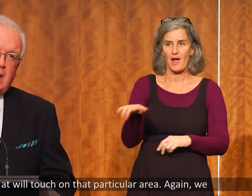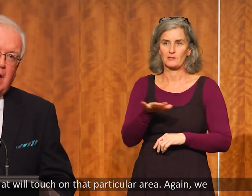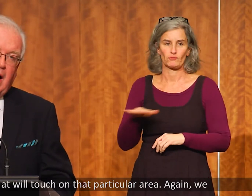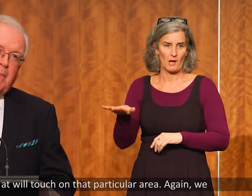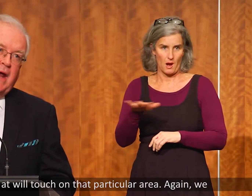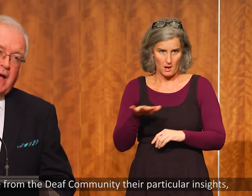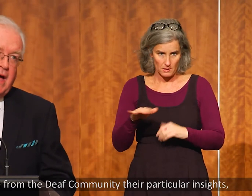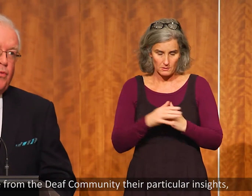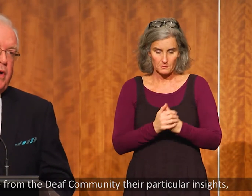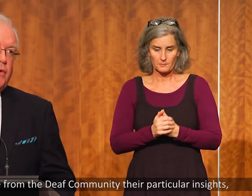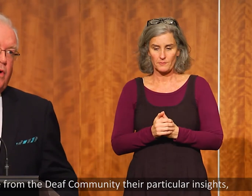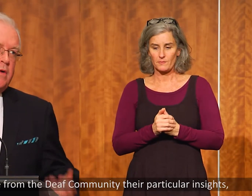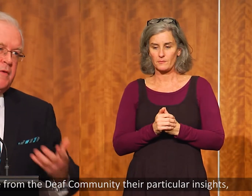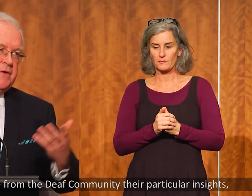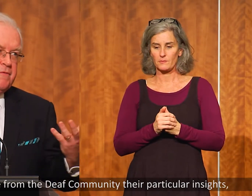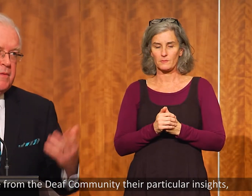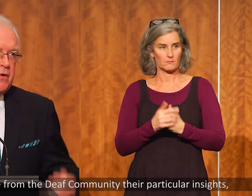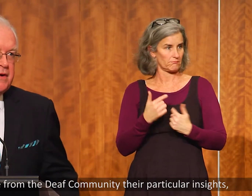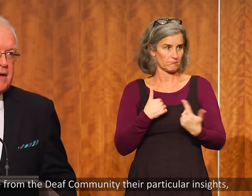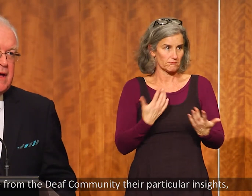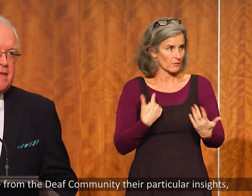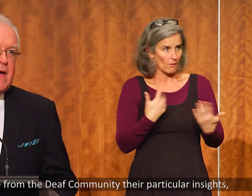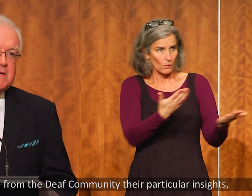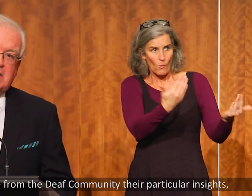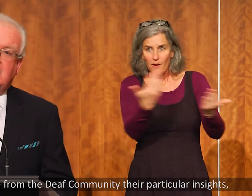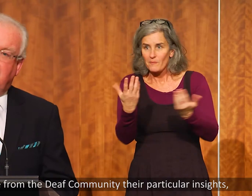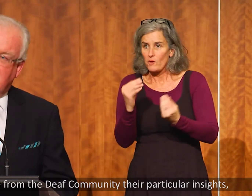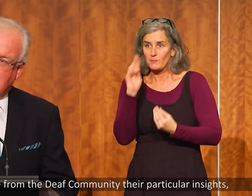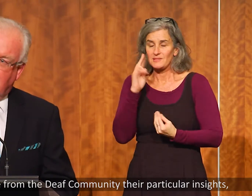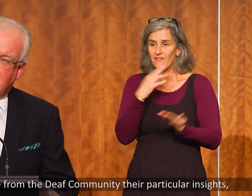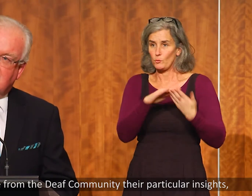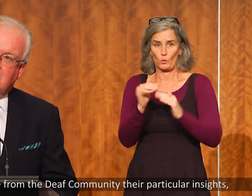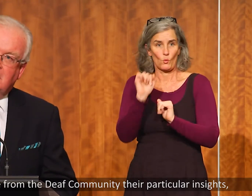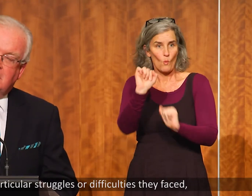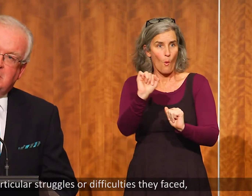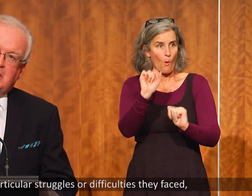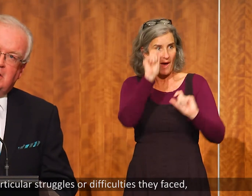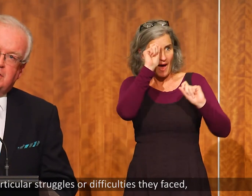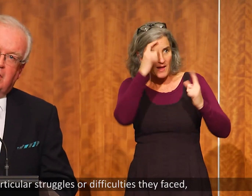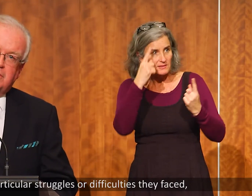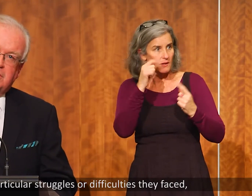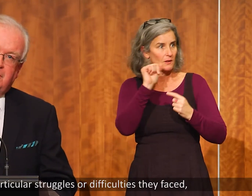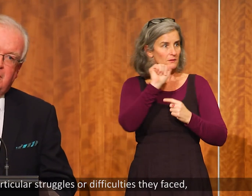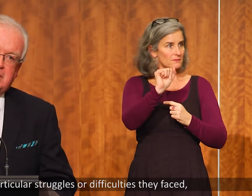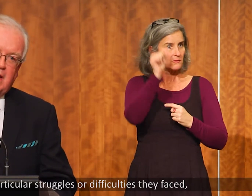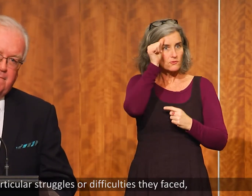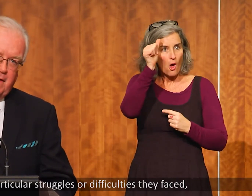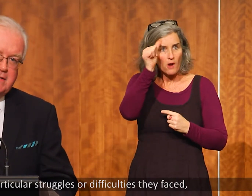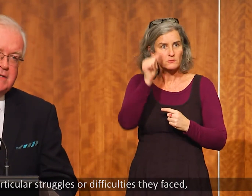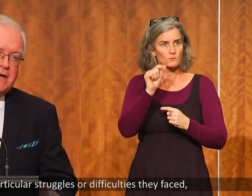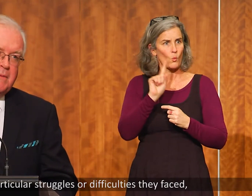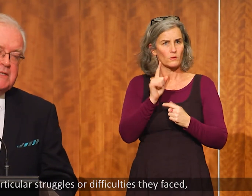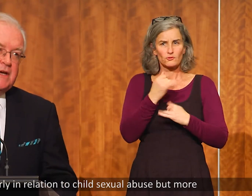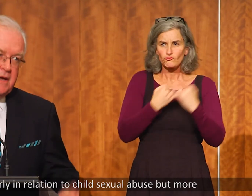area. And again, we would welcome from the deaf community their particular insights, the particular struggles or difficulties